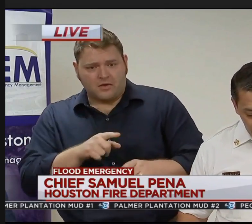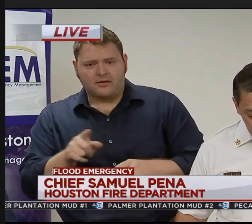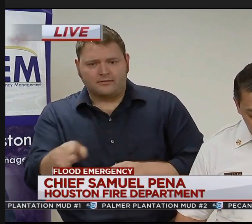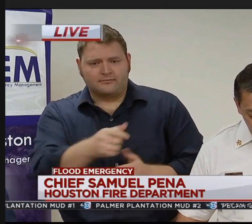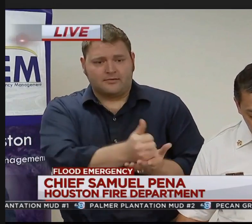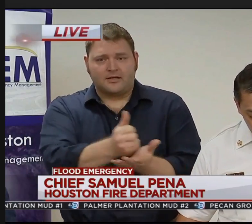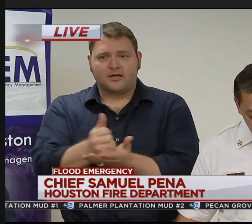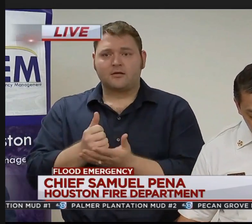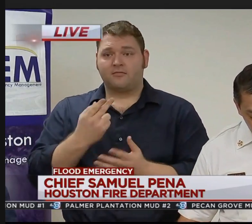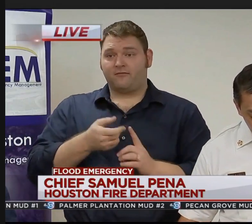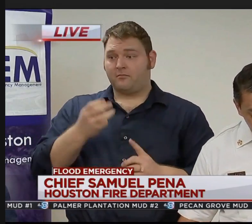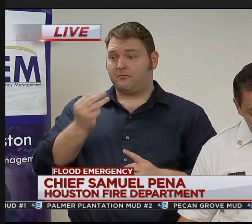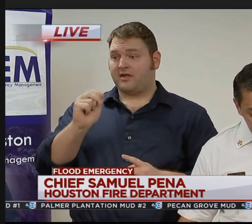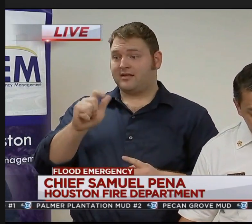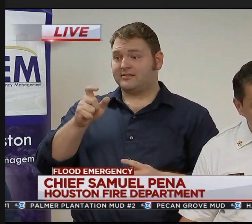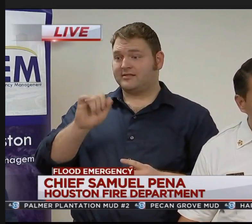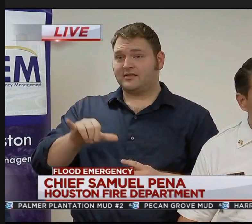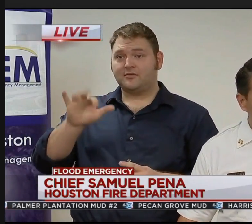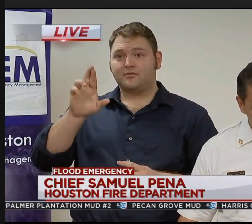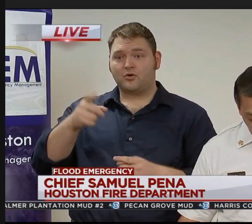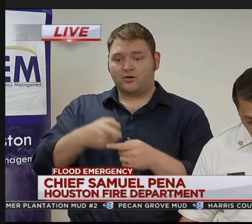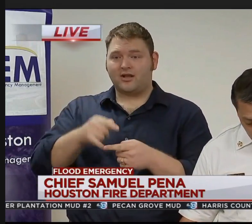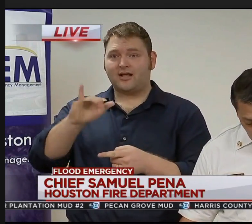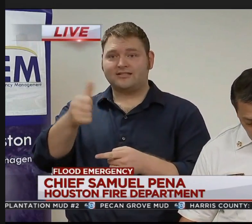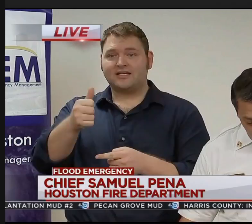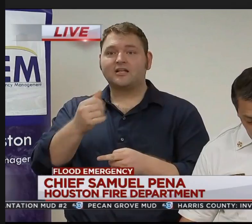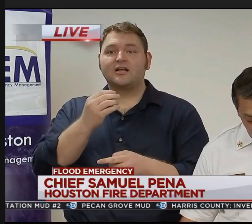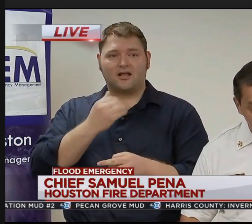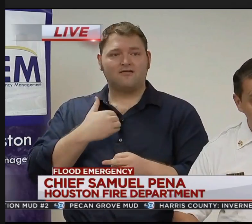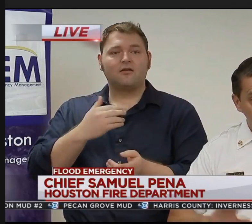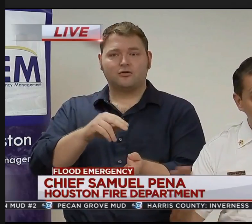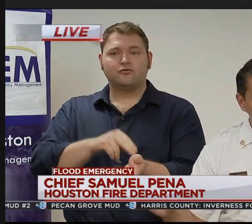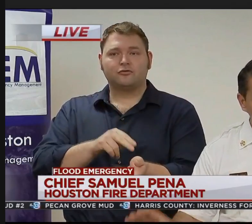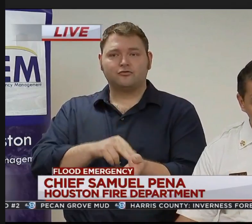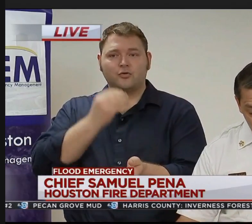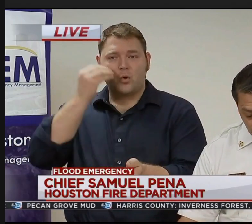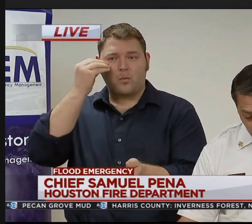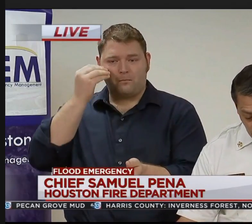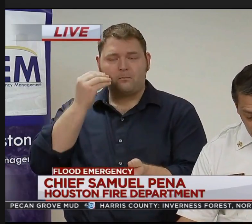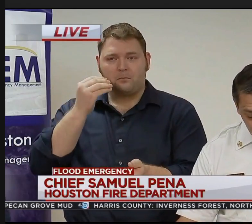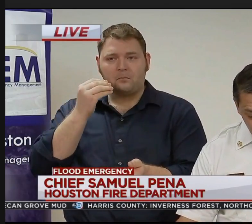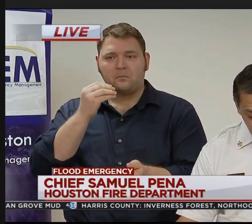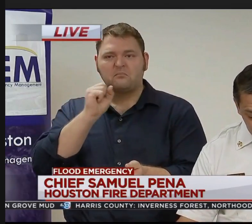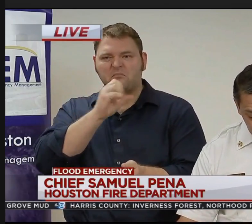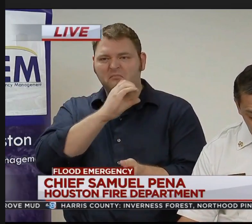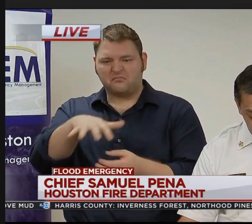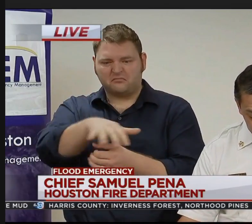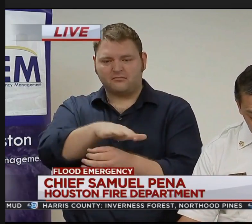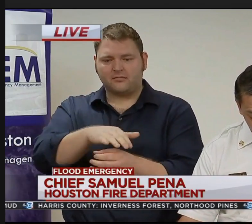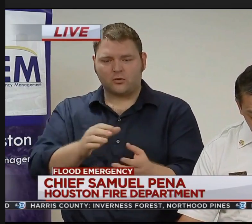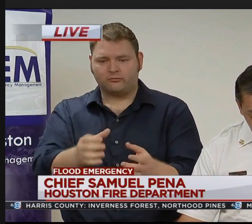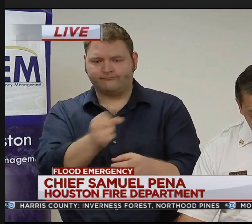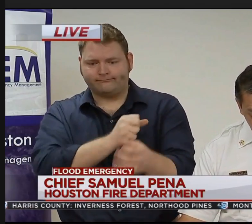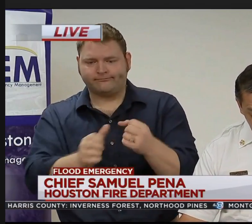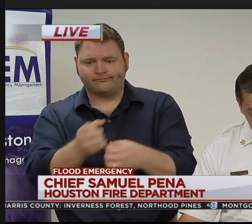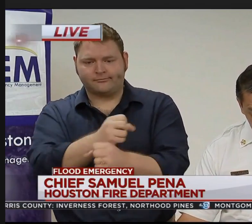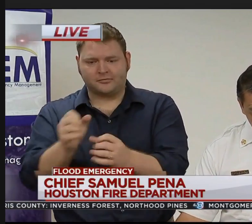from the Maxey Road and I-10 nursing home, and they've been safely transported to an appropriate facility.